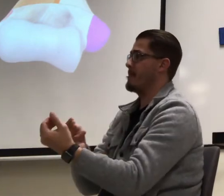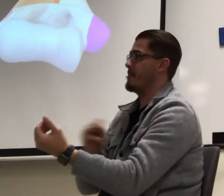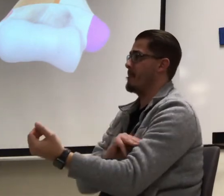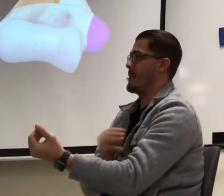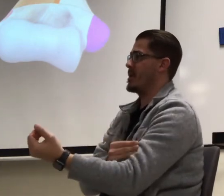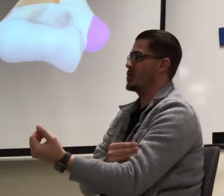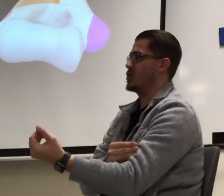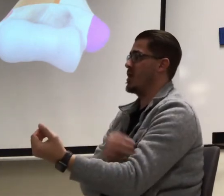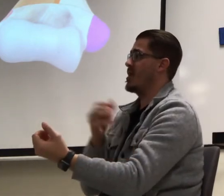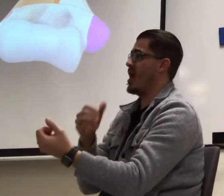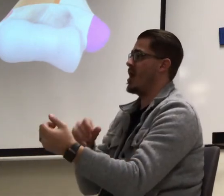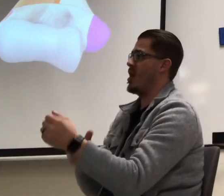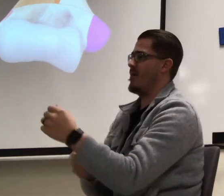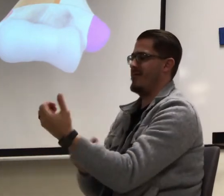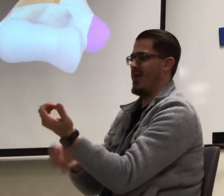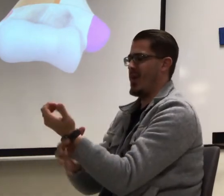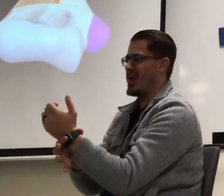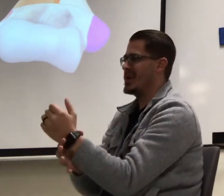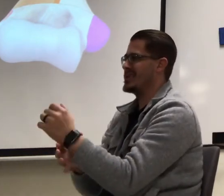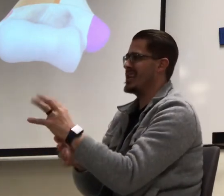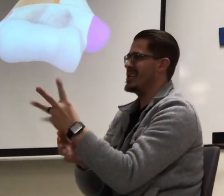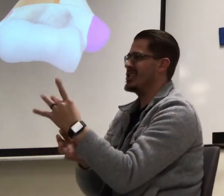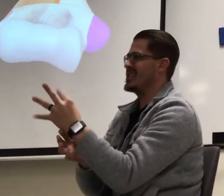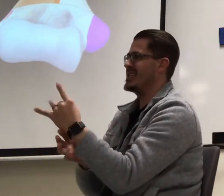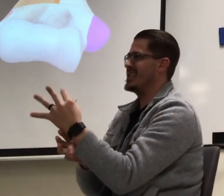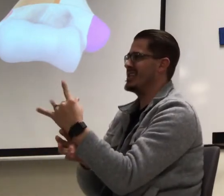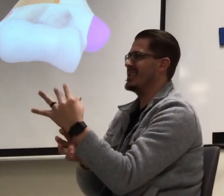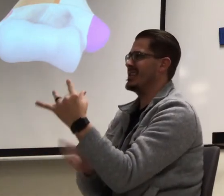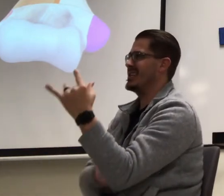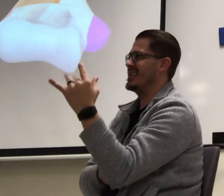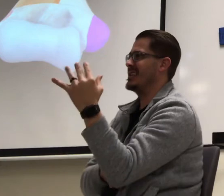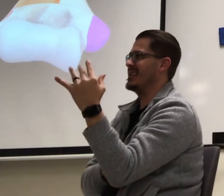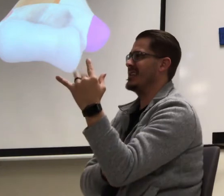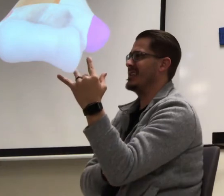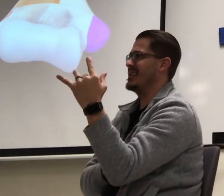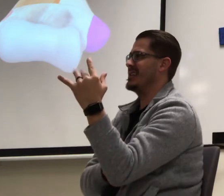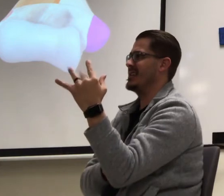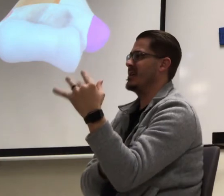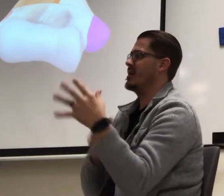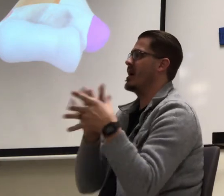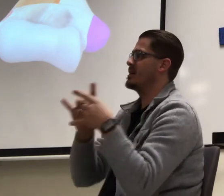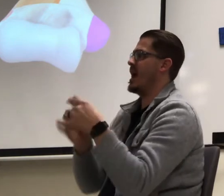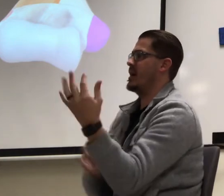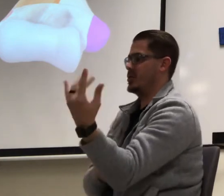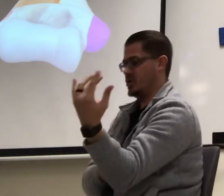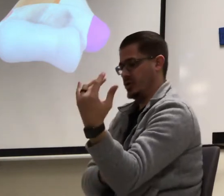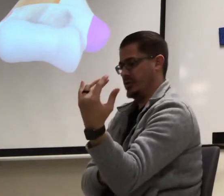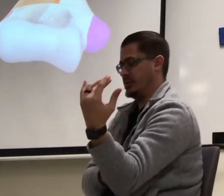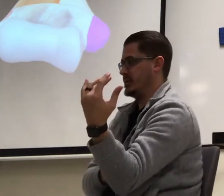digit flexors that originate, that attach to the medial epicondyle.